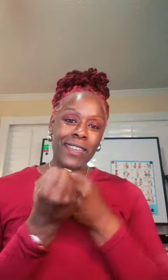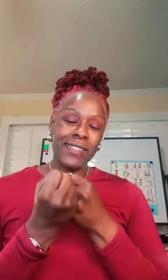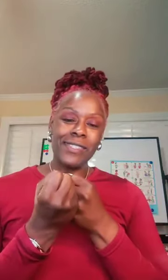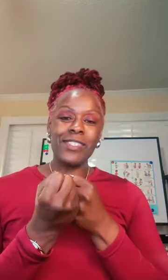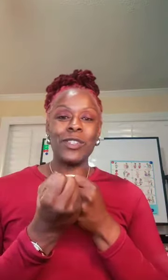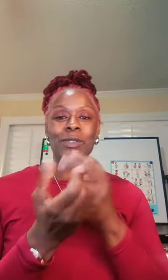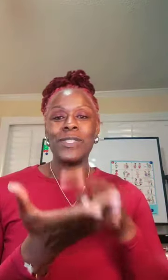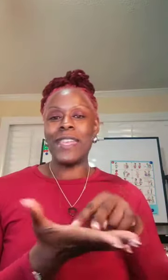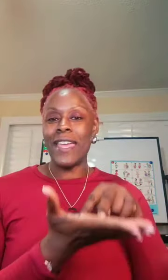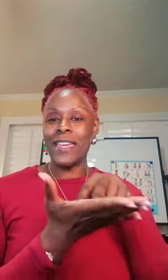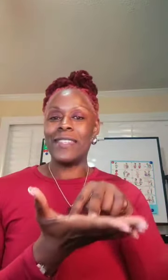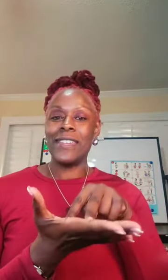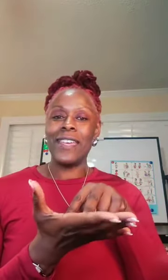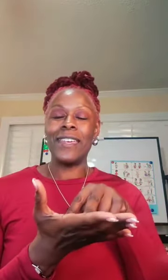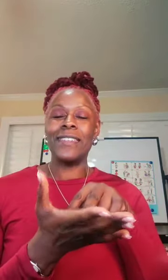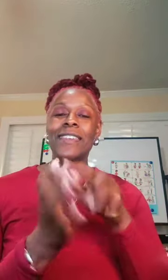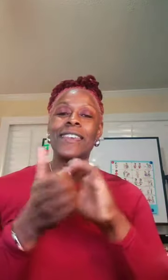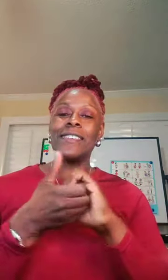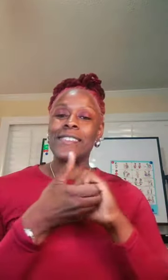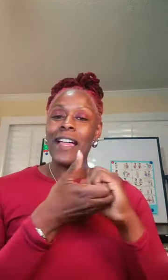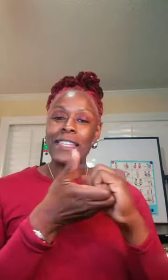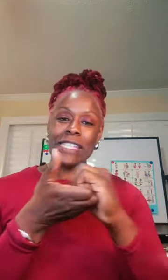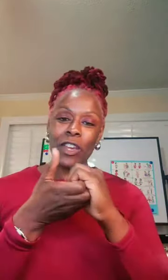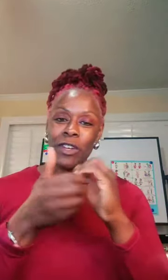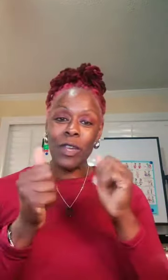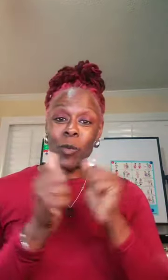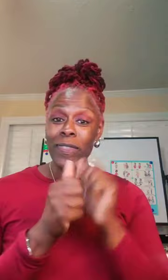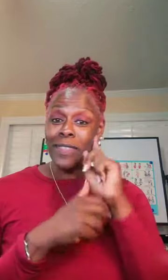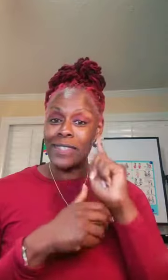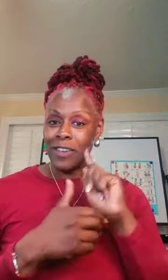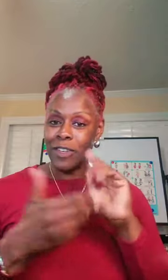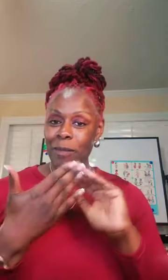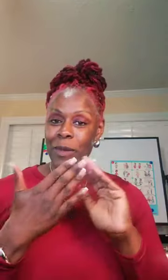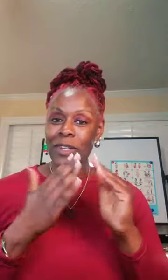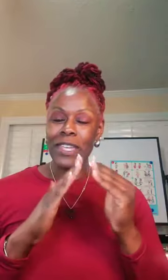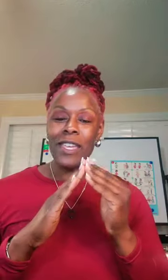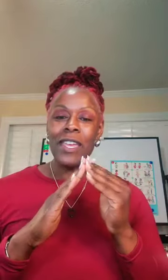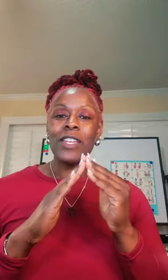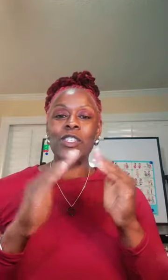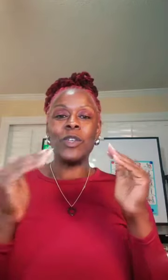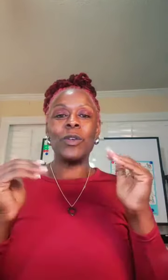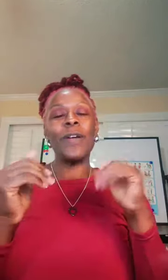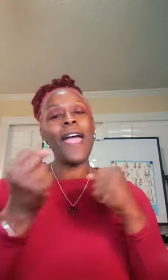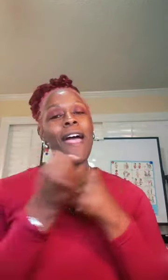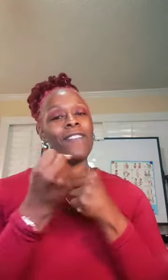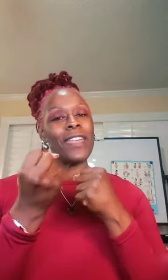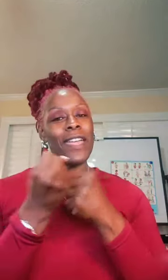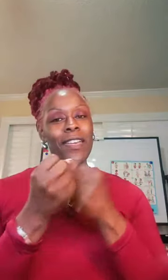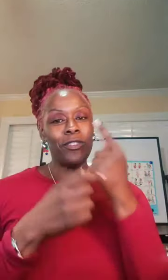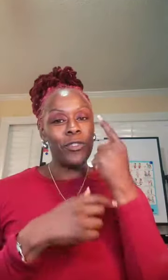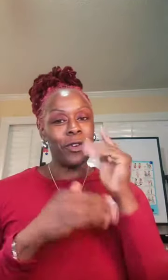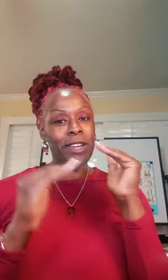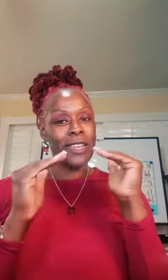advocates to stand in solidarity with the deaf community to advocate for